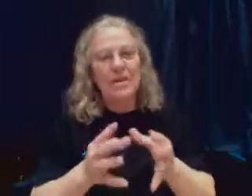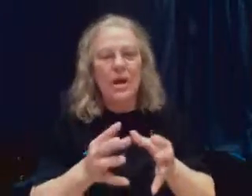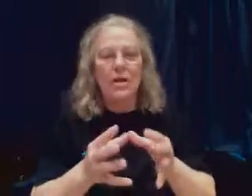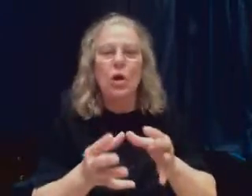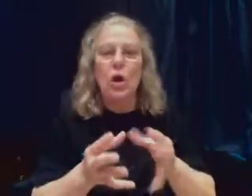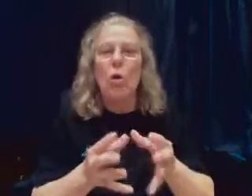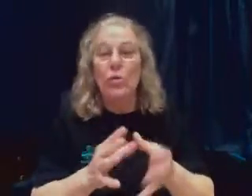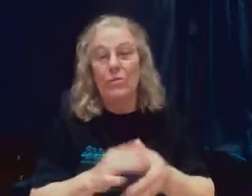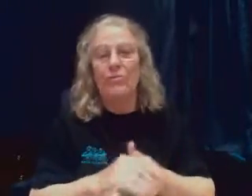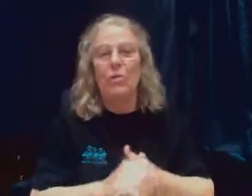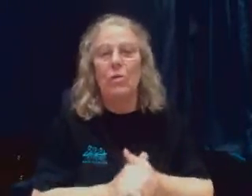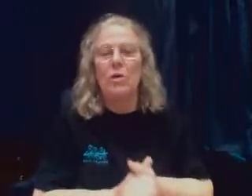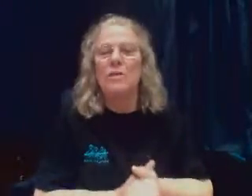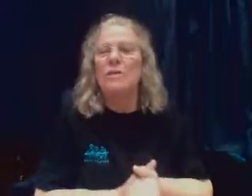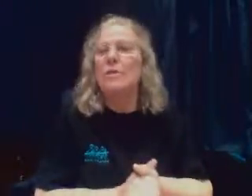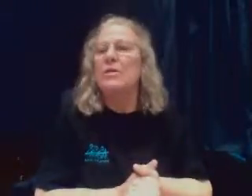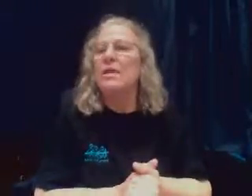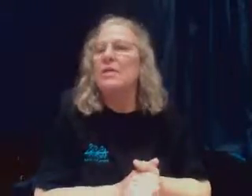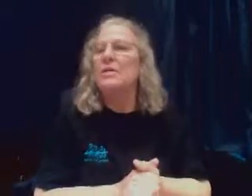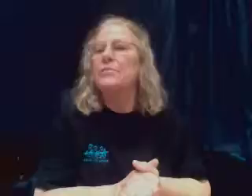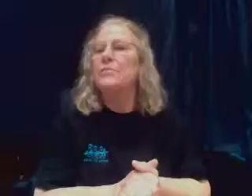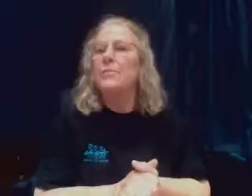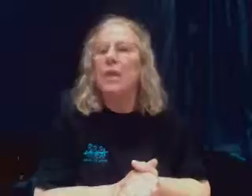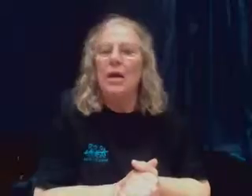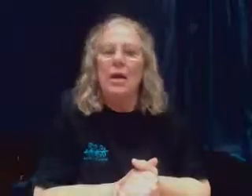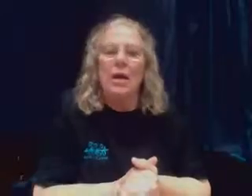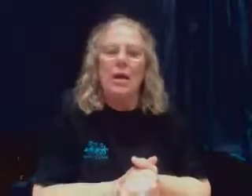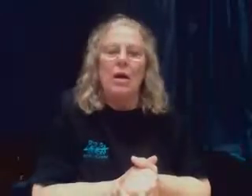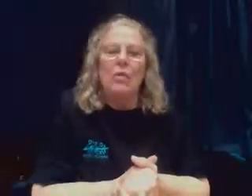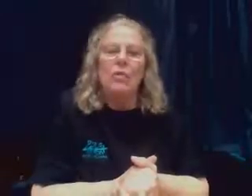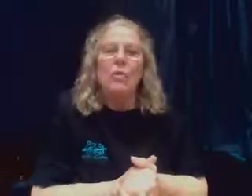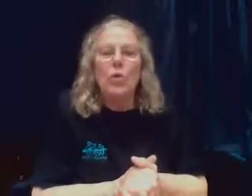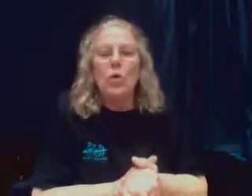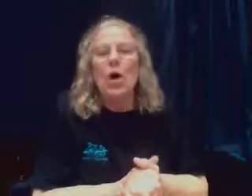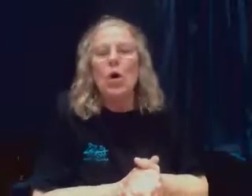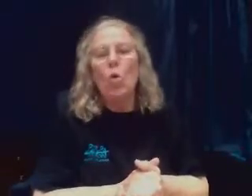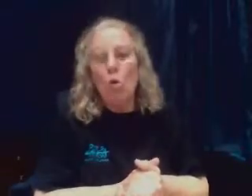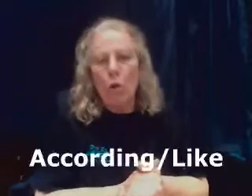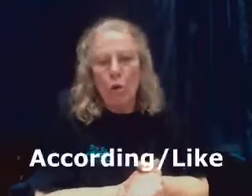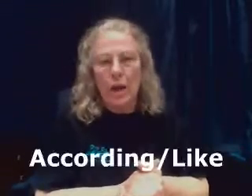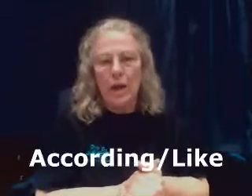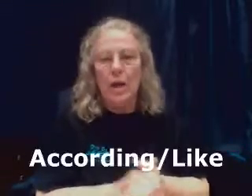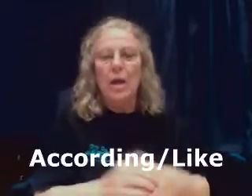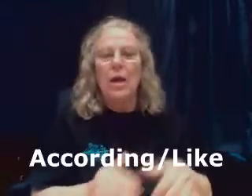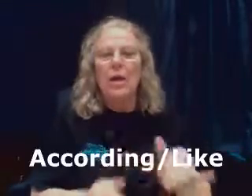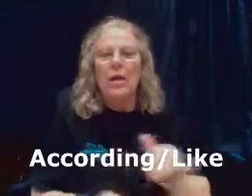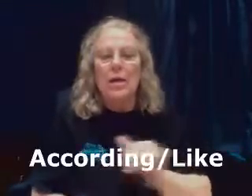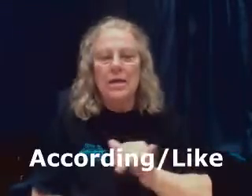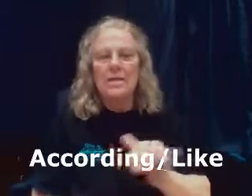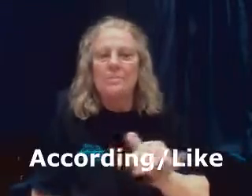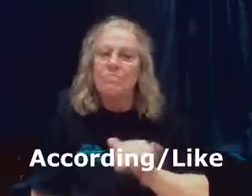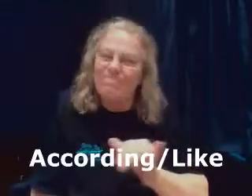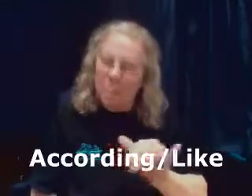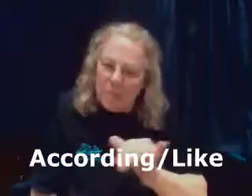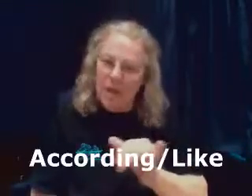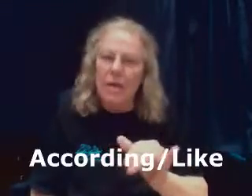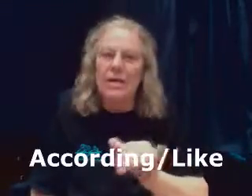kind of go with the flow on some of these. The word according is,